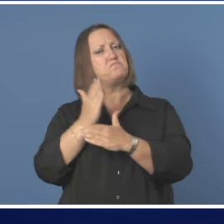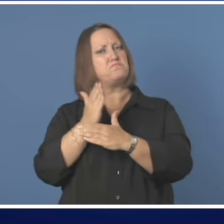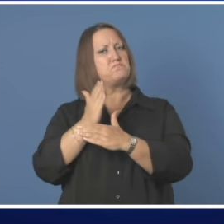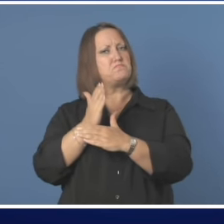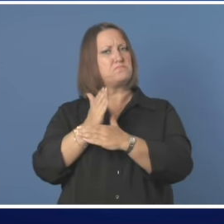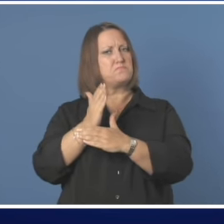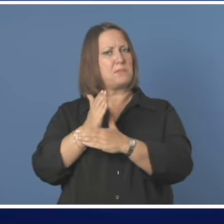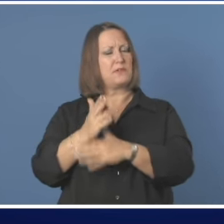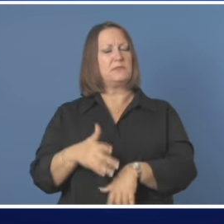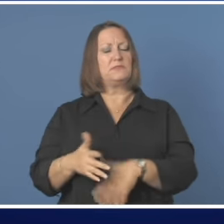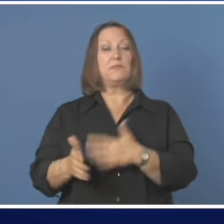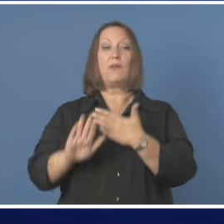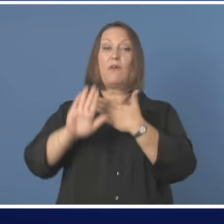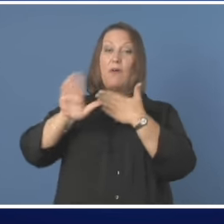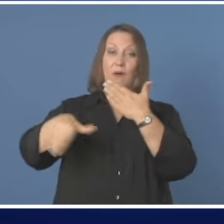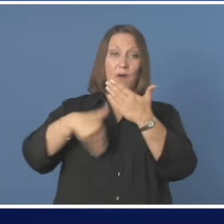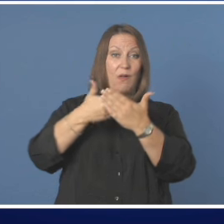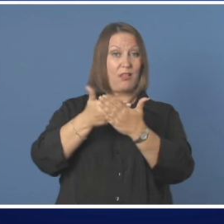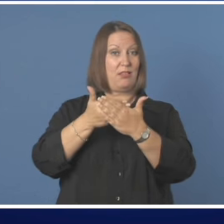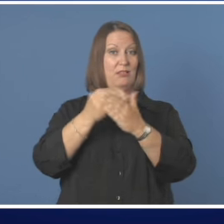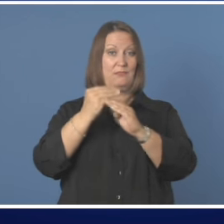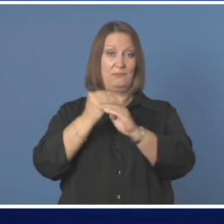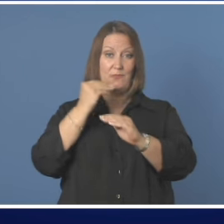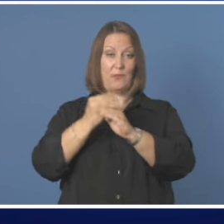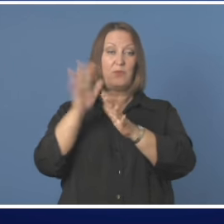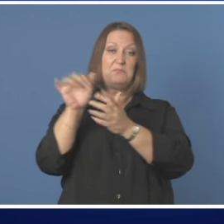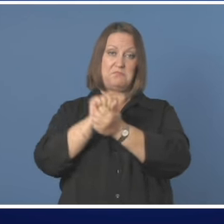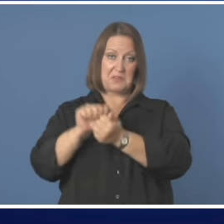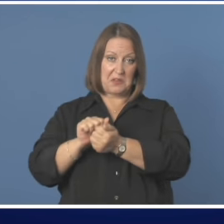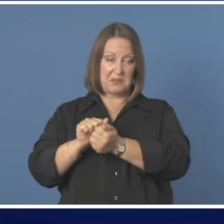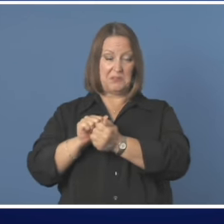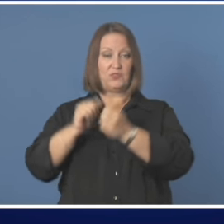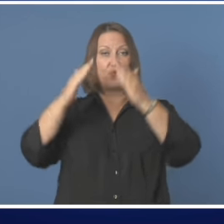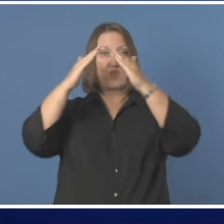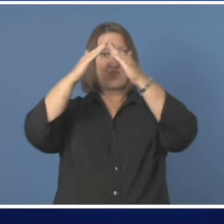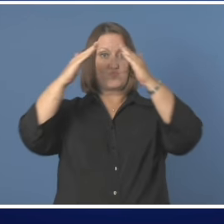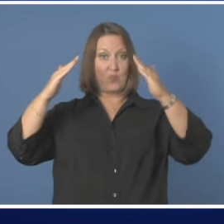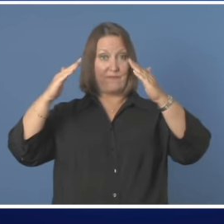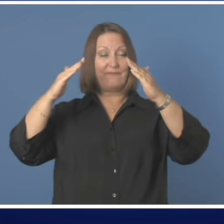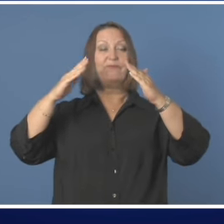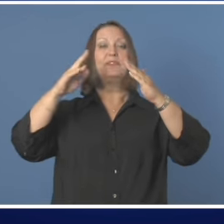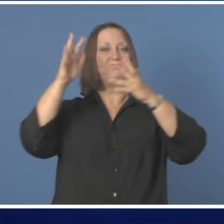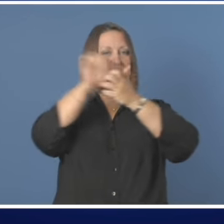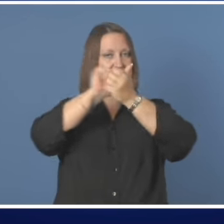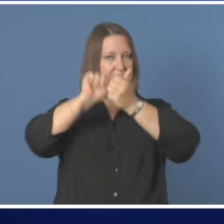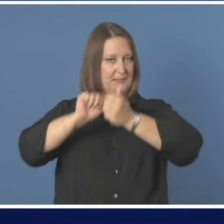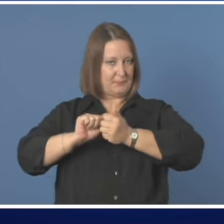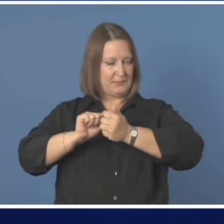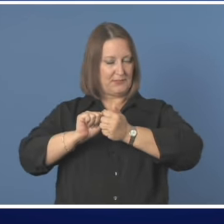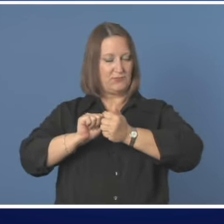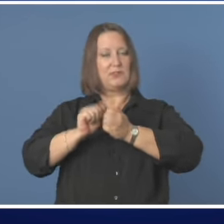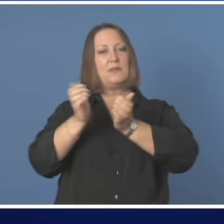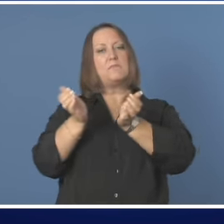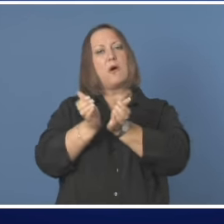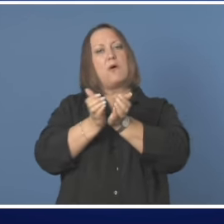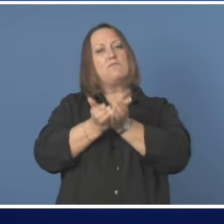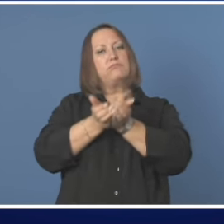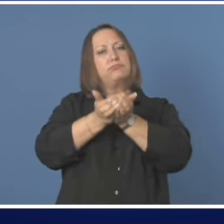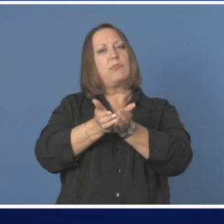Damage: moderate. All mobile homes, roofs, small